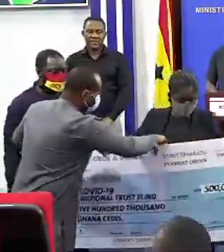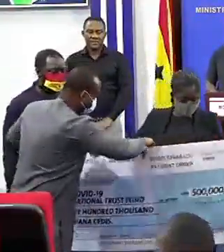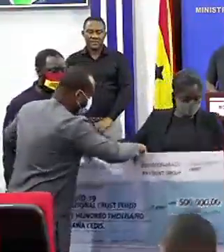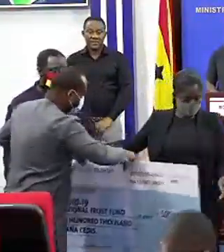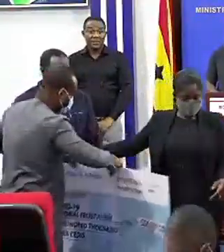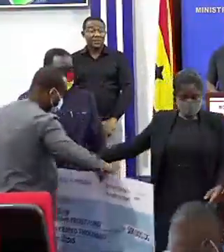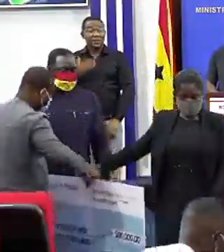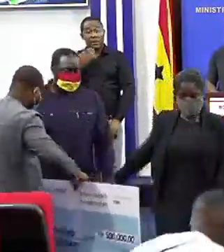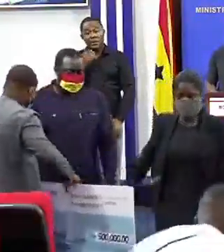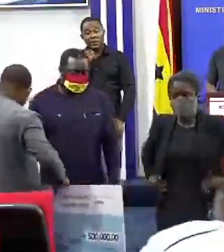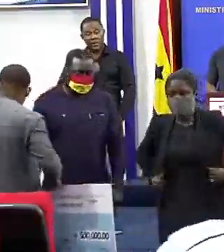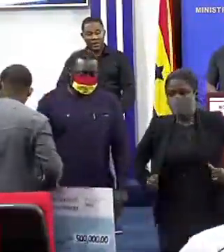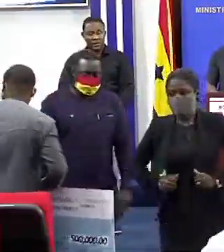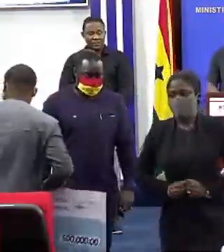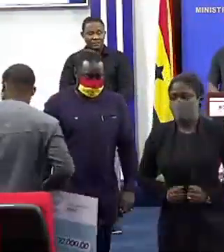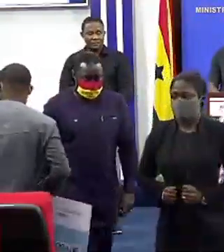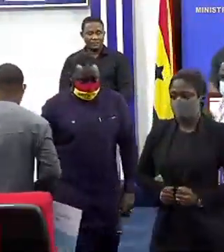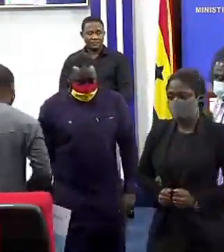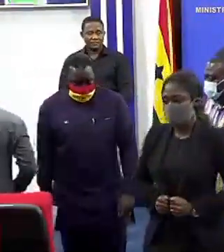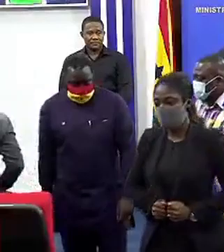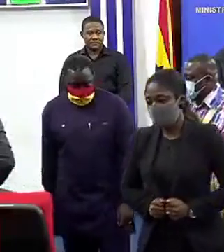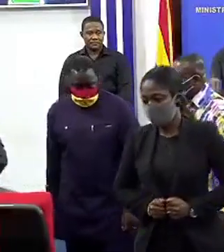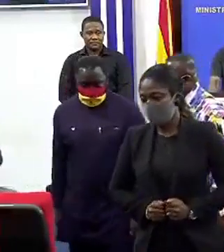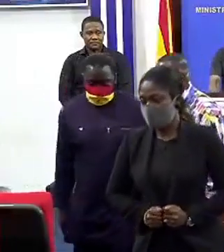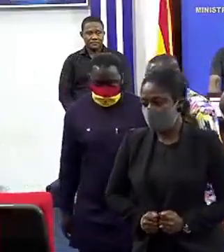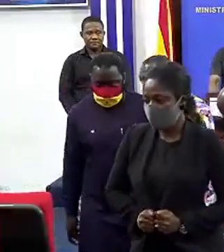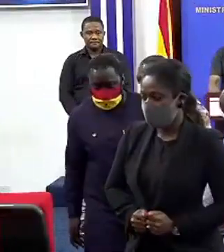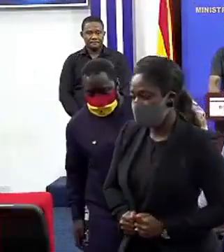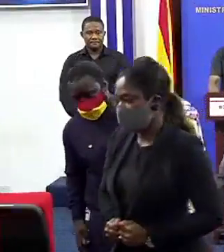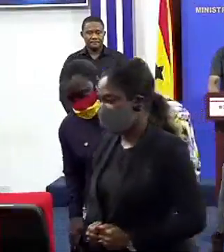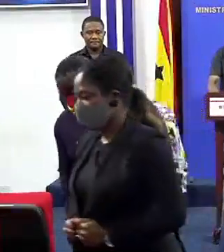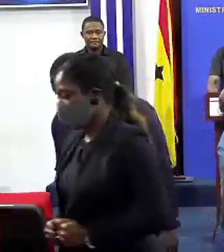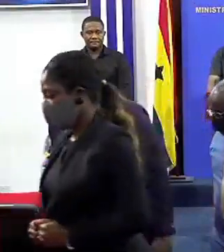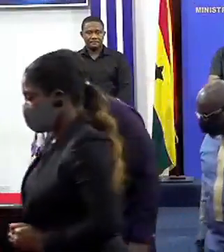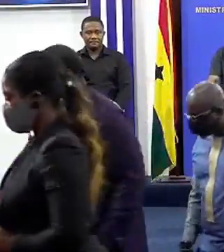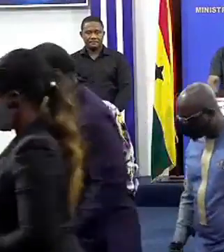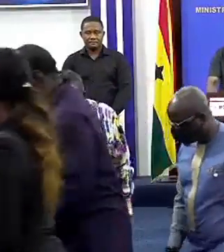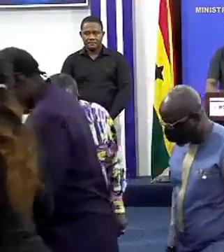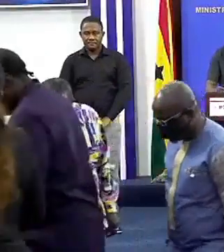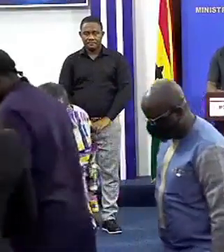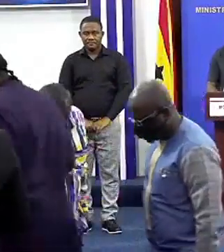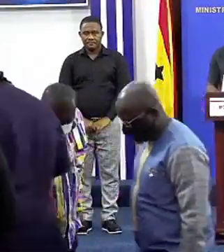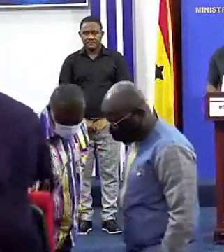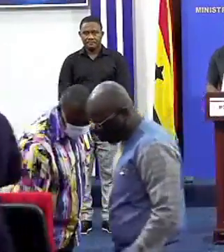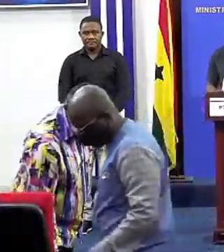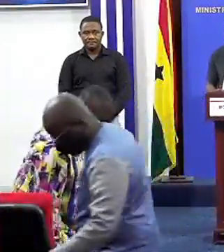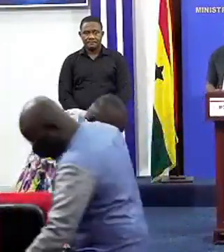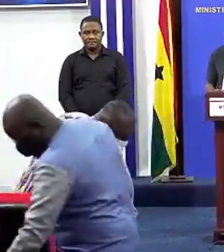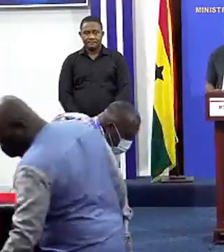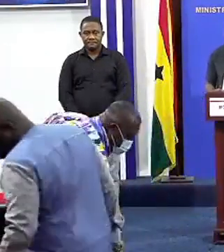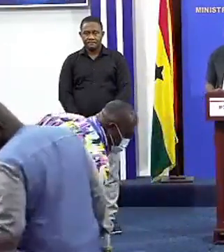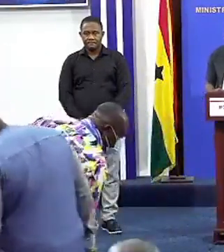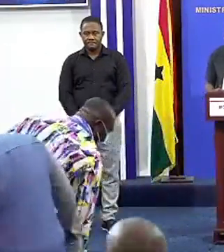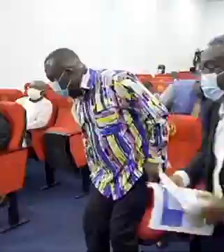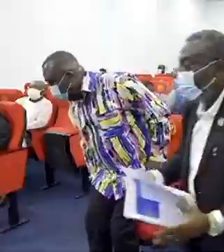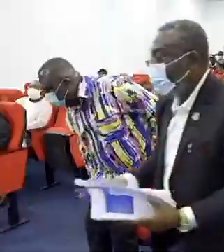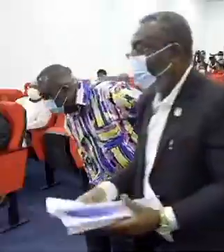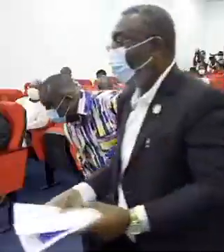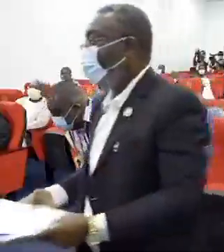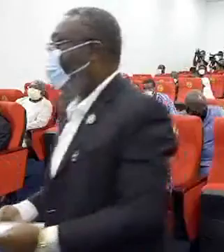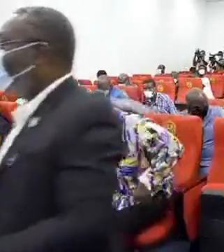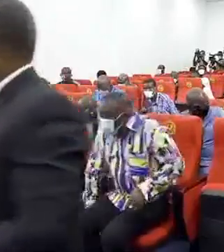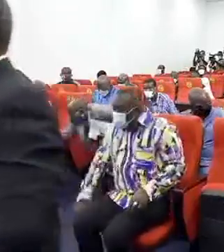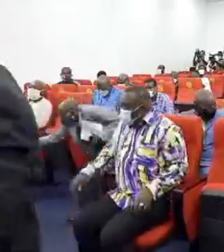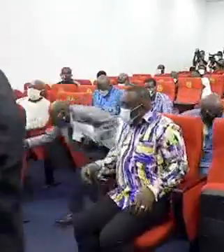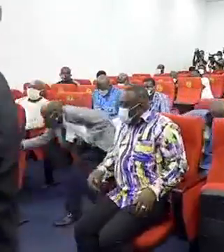we are very, very, very, very, very grateful. Dr. Nsiasari, please join us and explain this model to us.